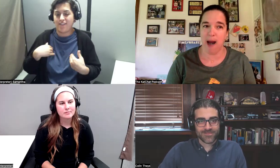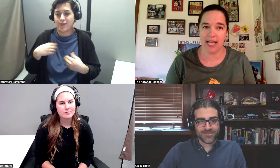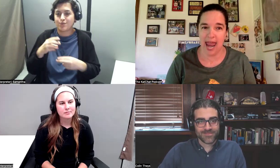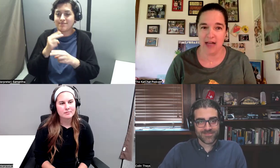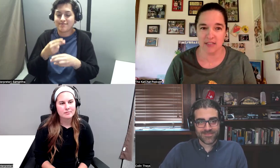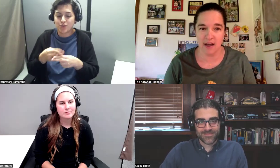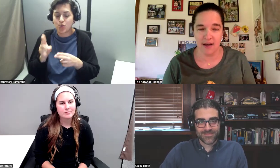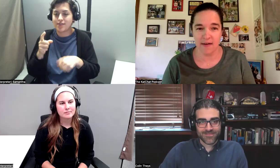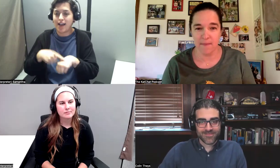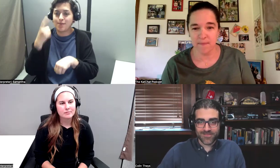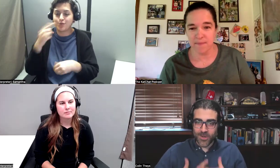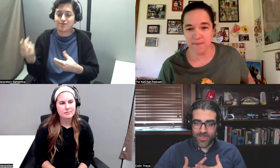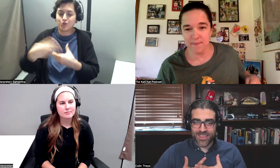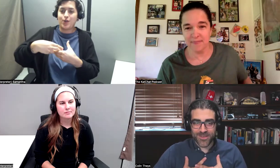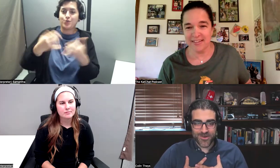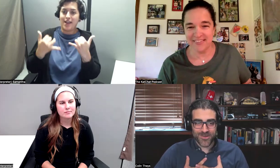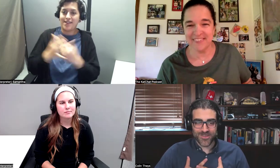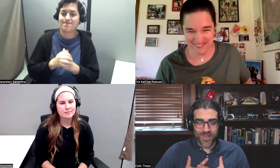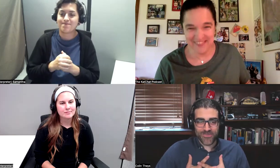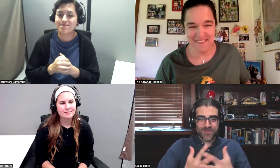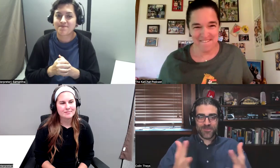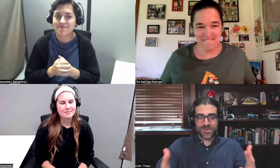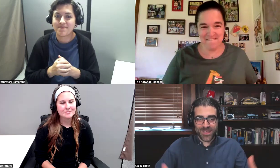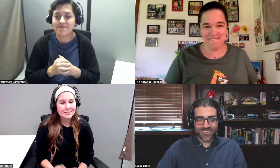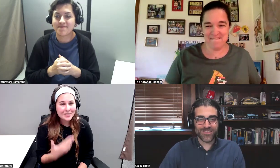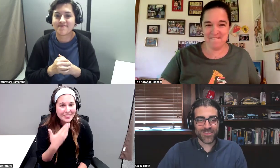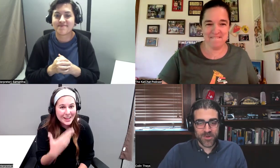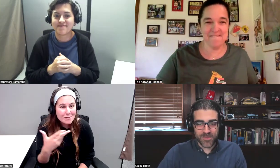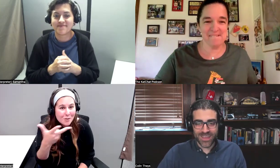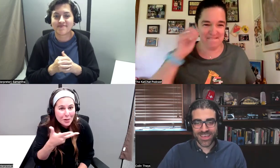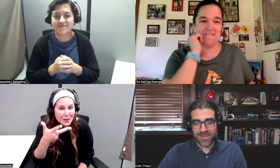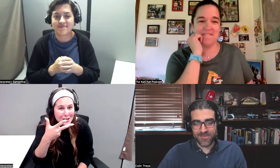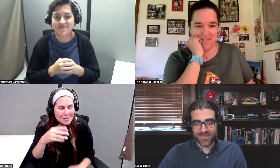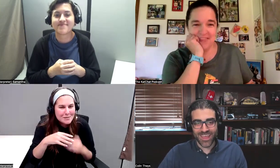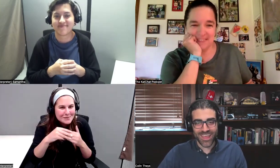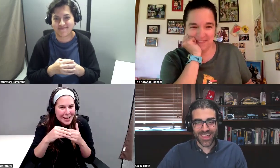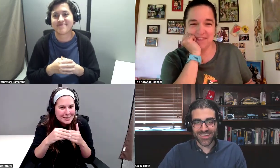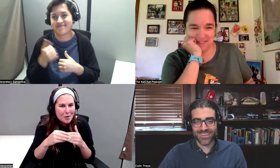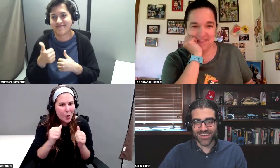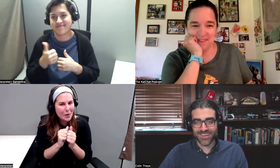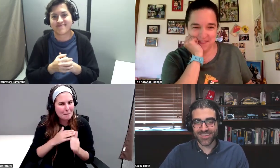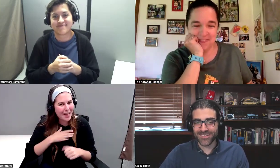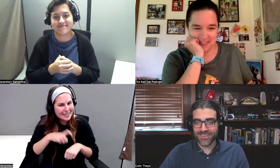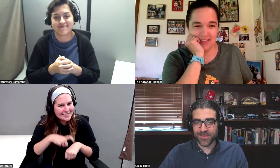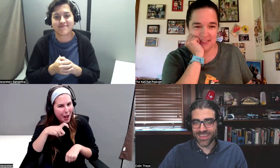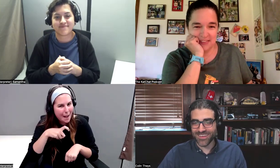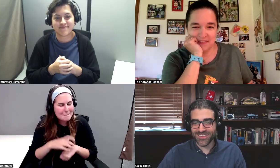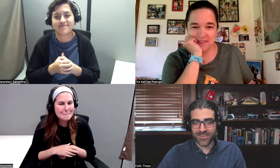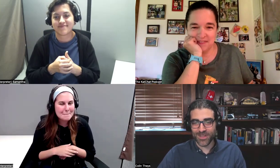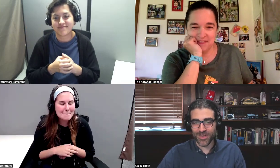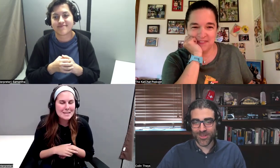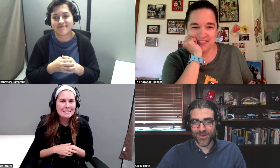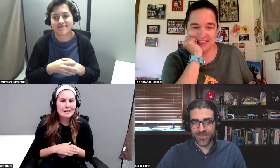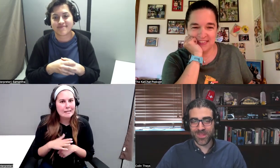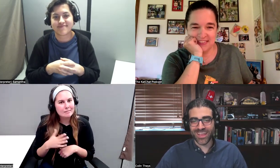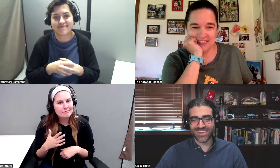Chat podcast. Well, thank you, all three of you, for being flexible with my time and coming in even